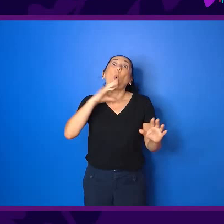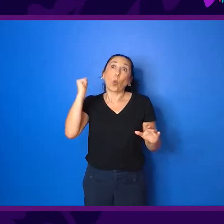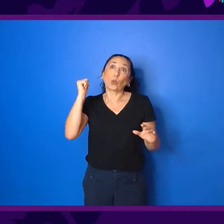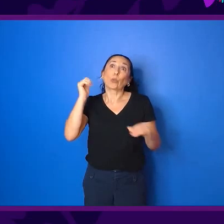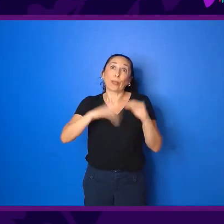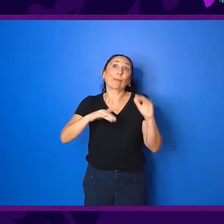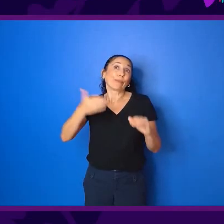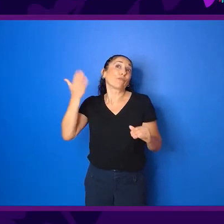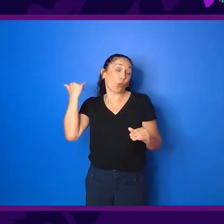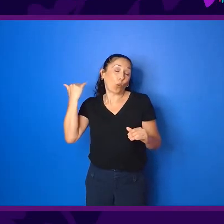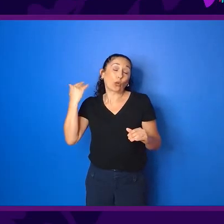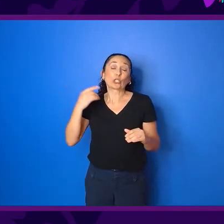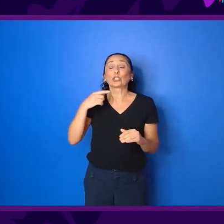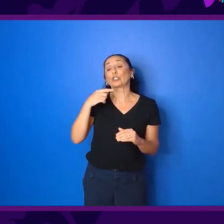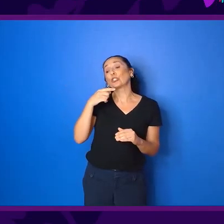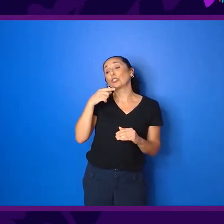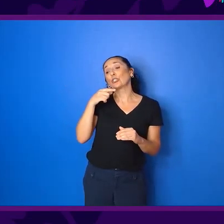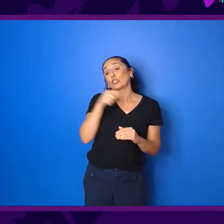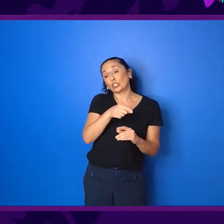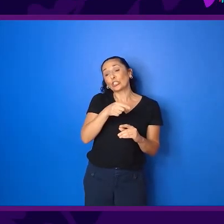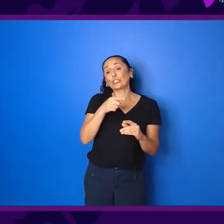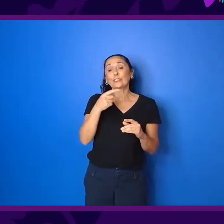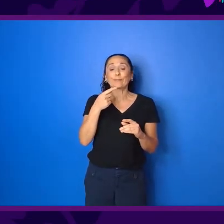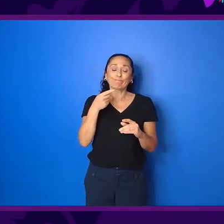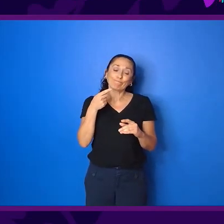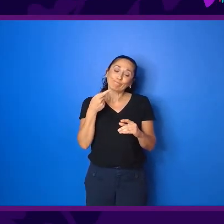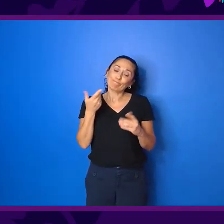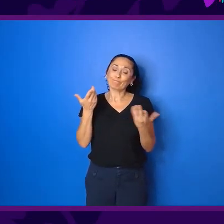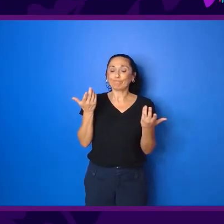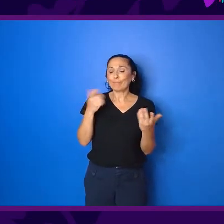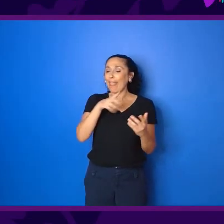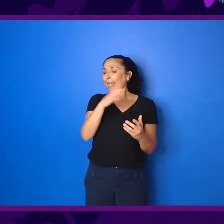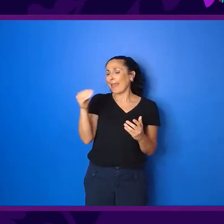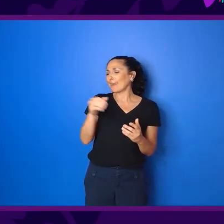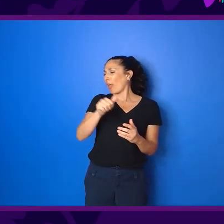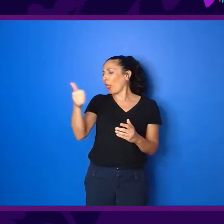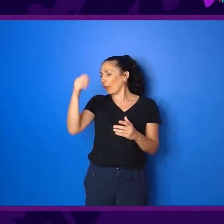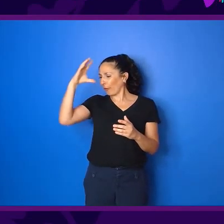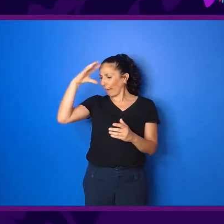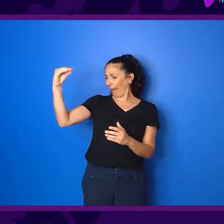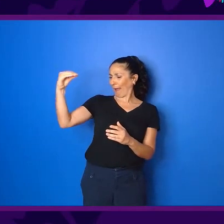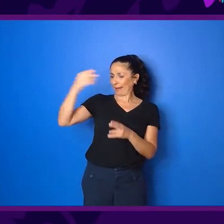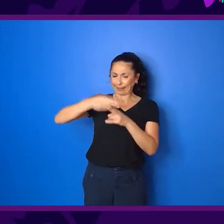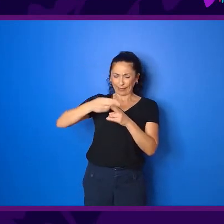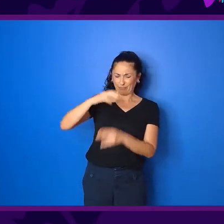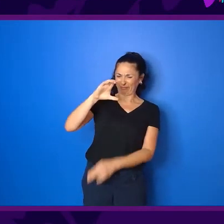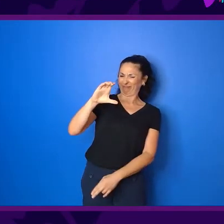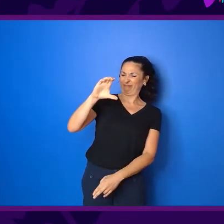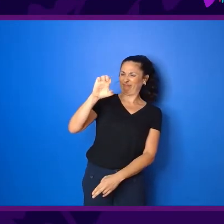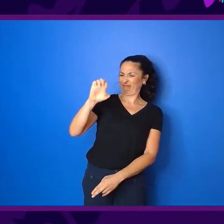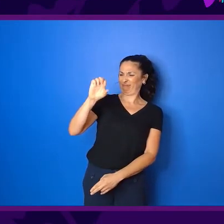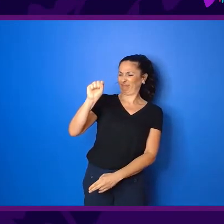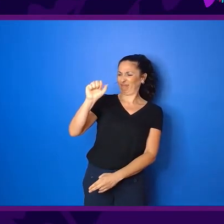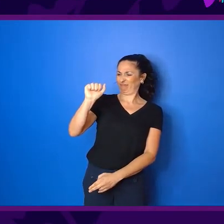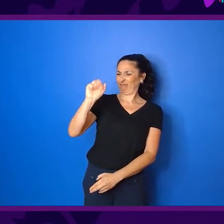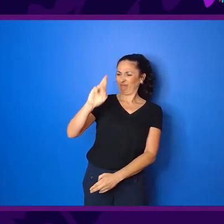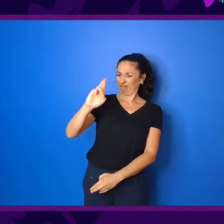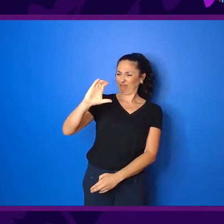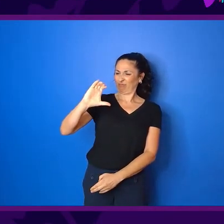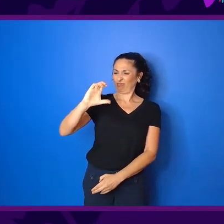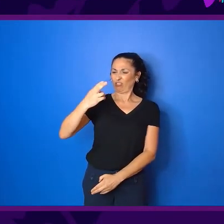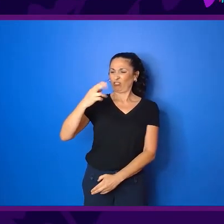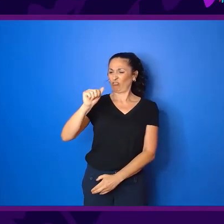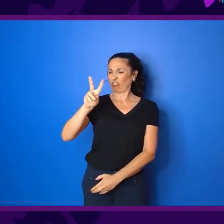before, it says that she and this other guy, Cesar Chavez, founded